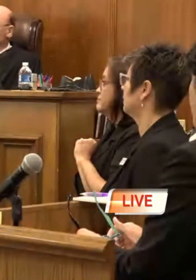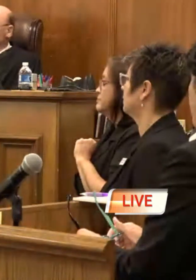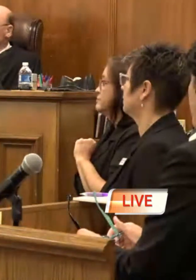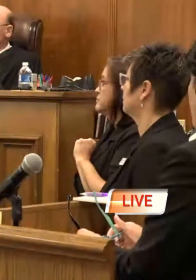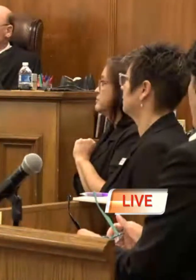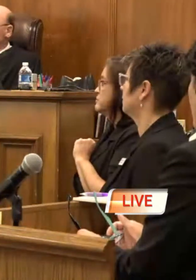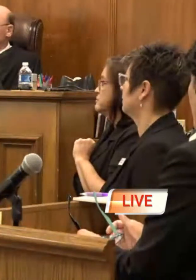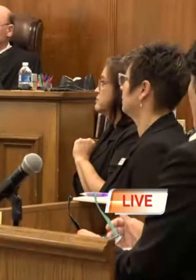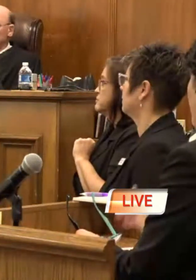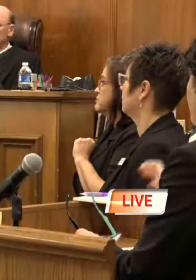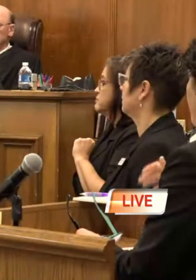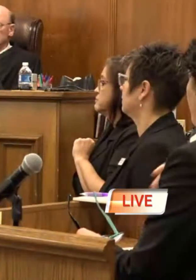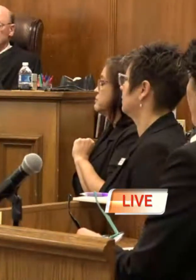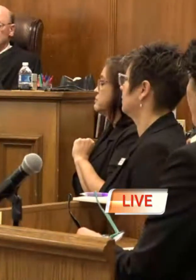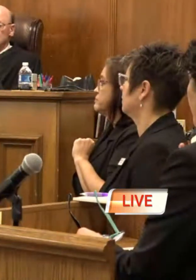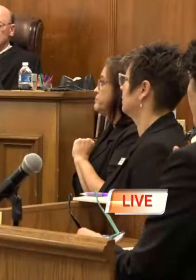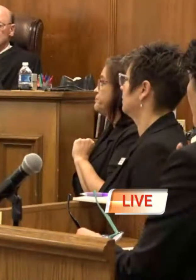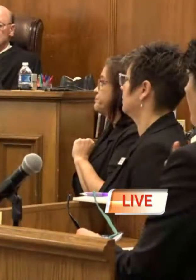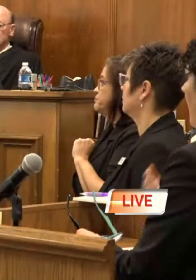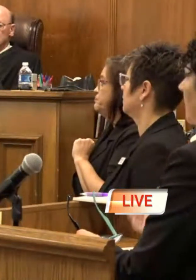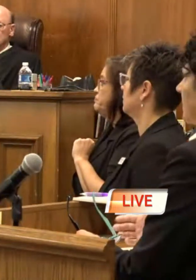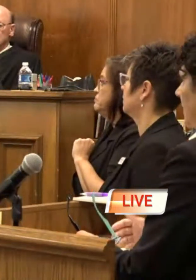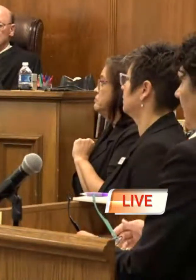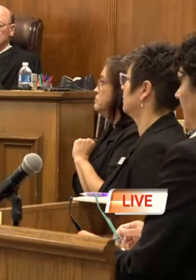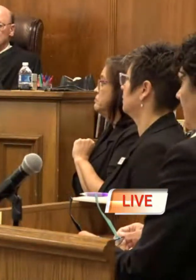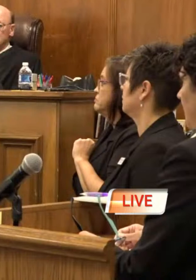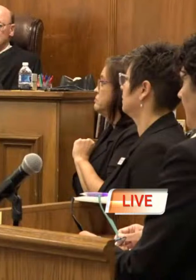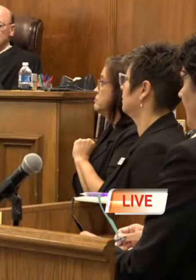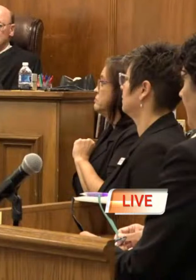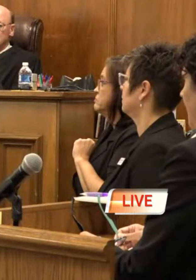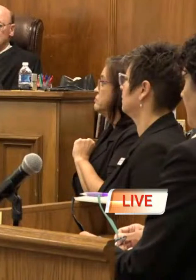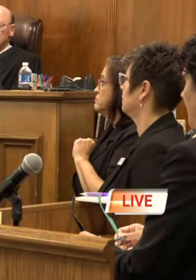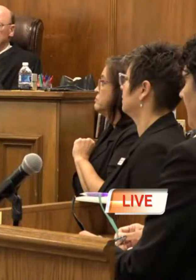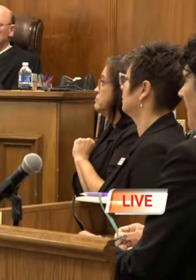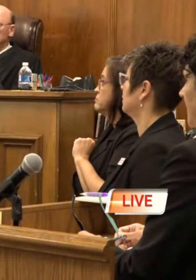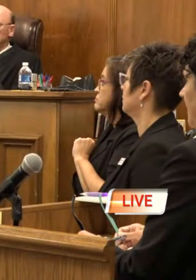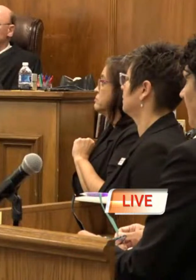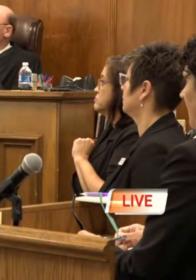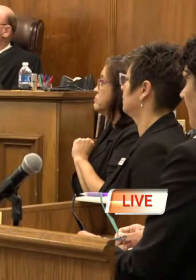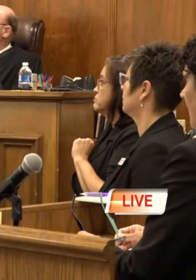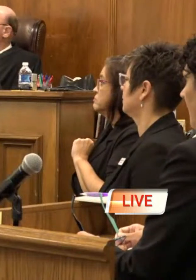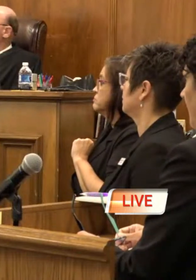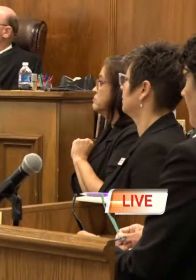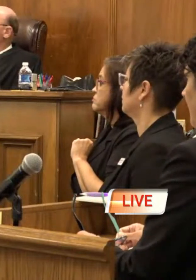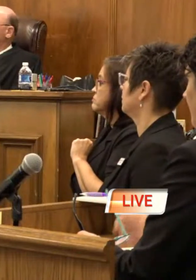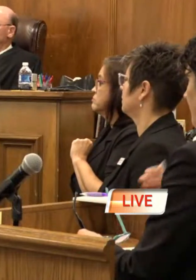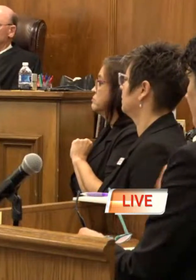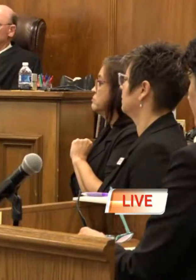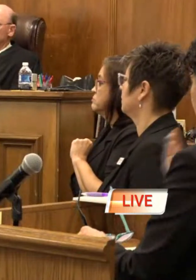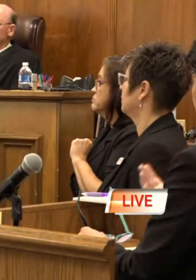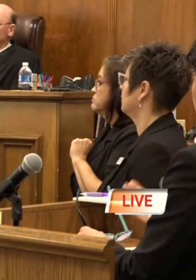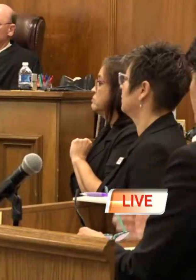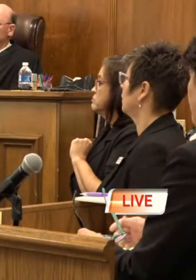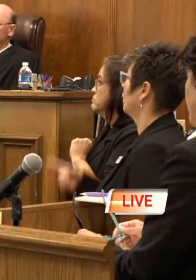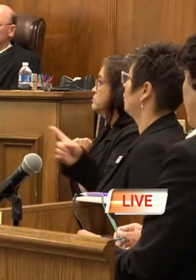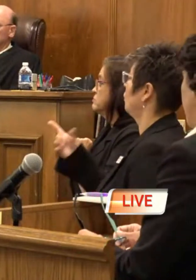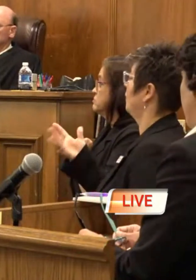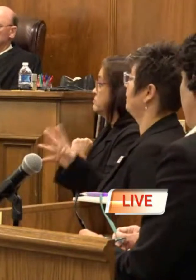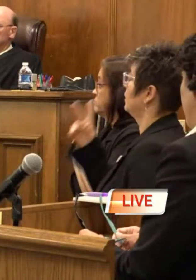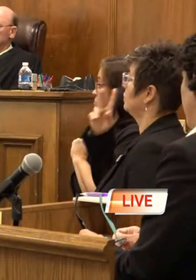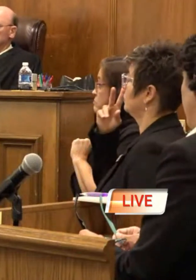And have you been around Mr. Harris when he has been interacting with hearing